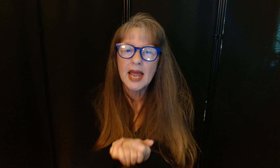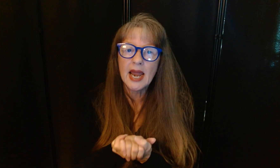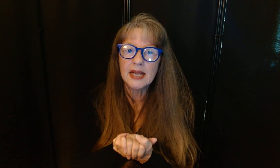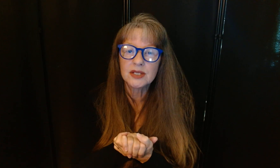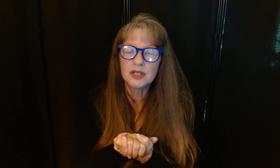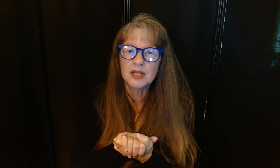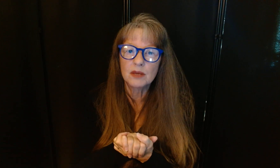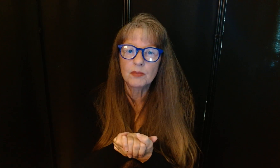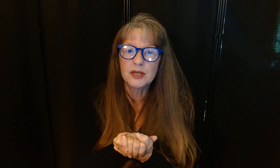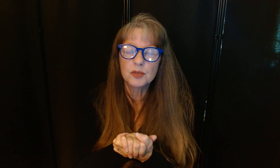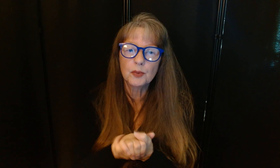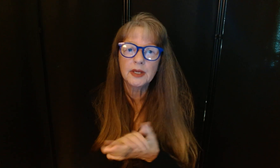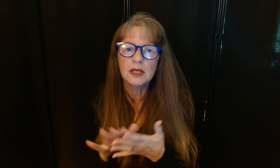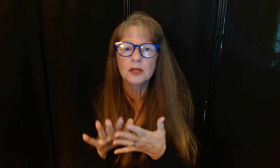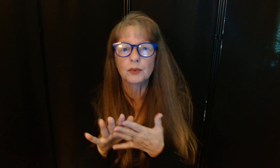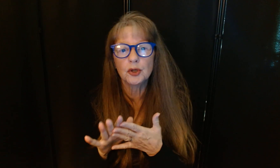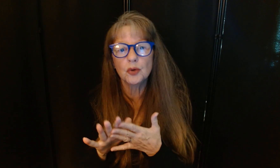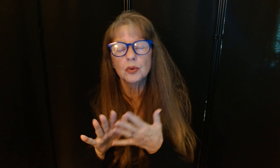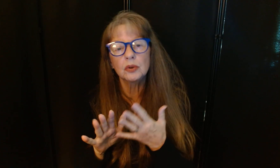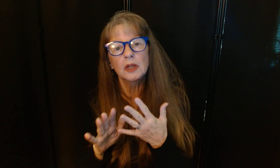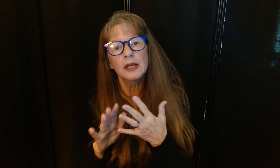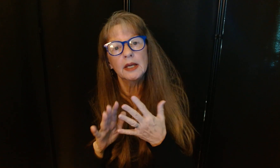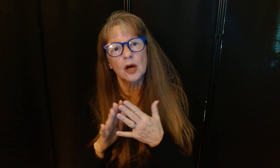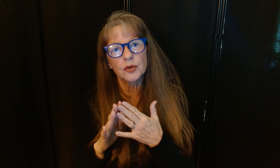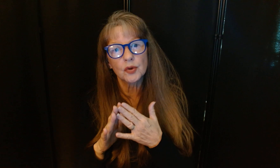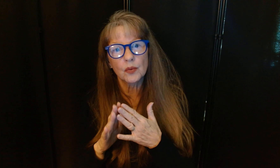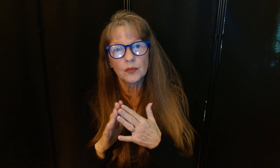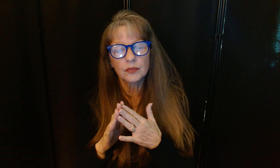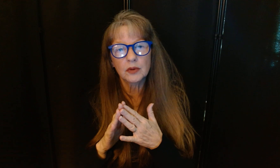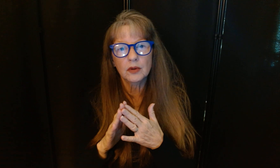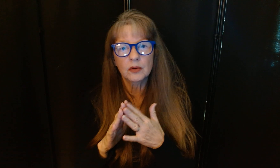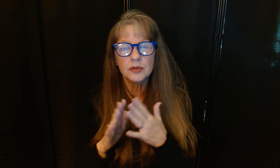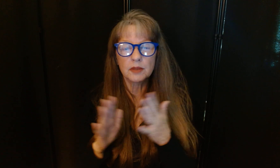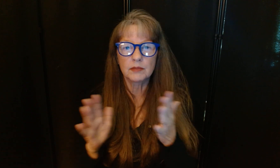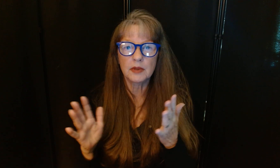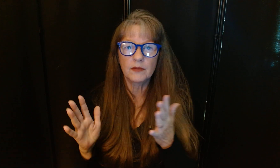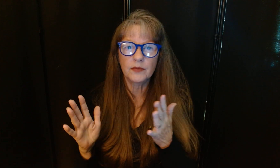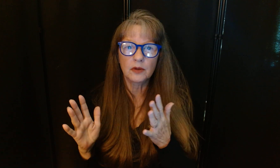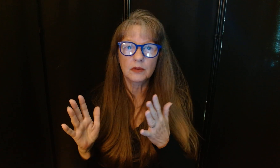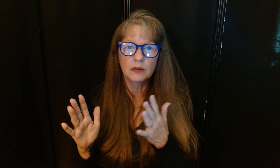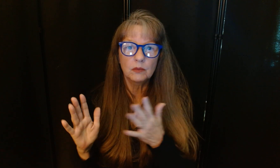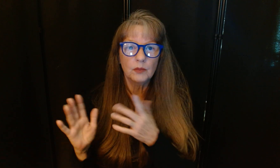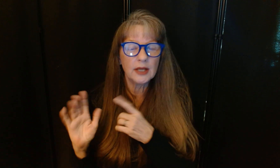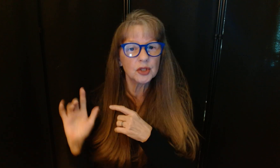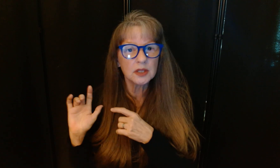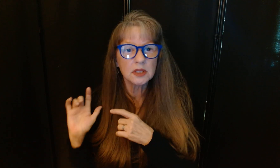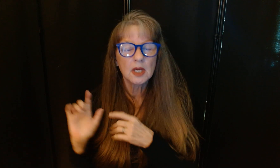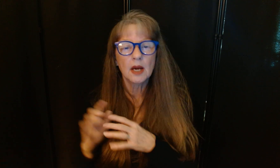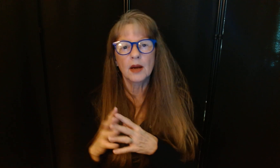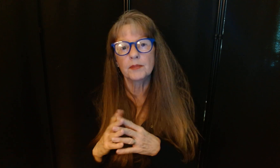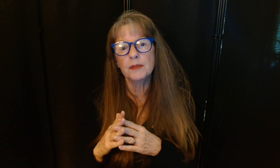it's to celebrate spring, renewal. It also, there's some of their ancient people who